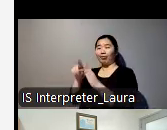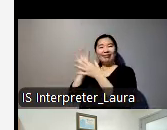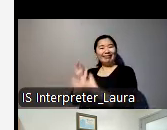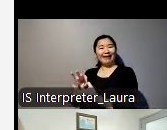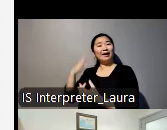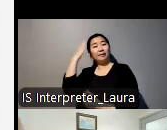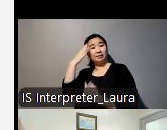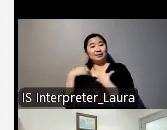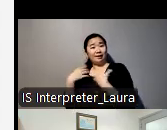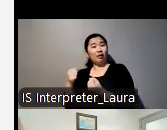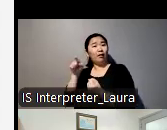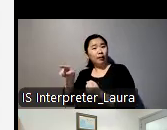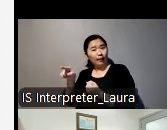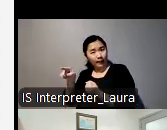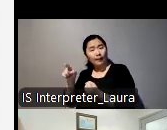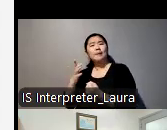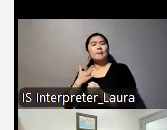from the community.